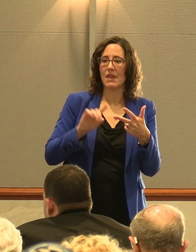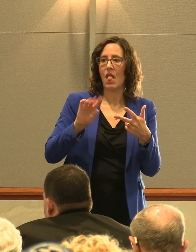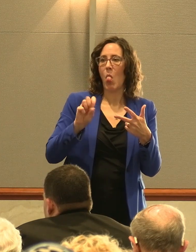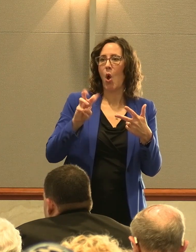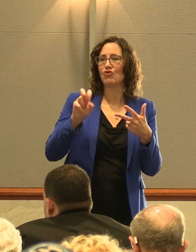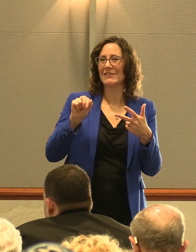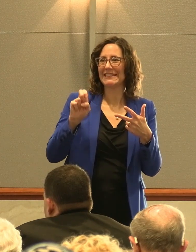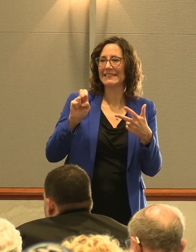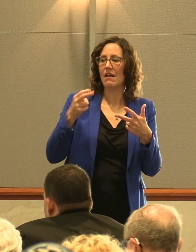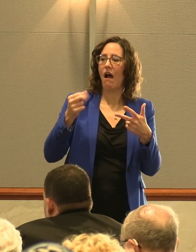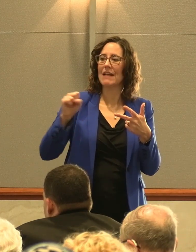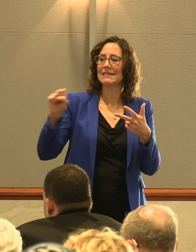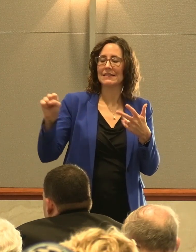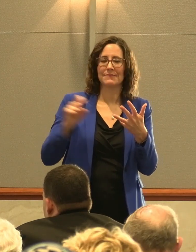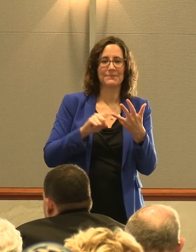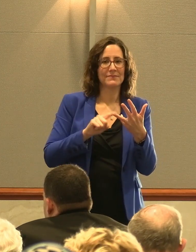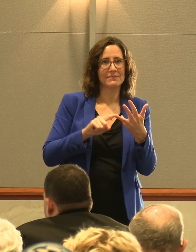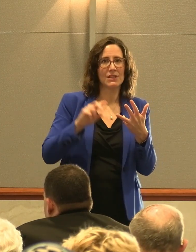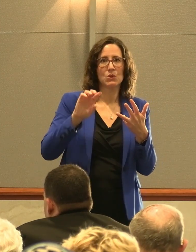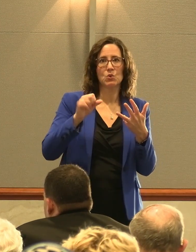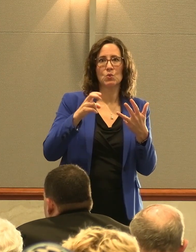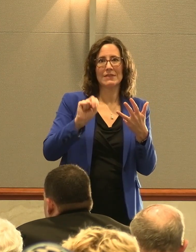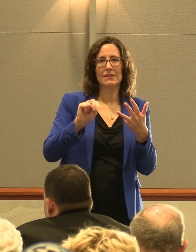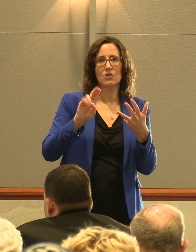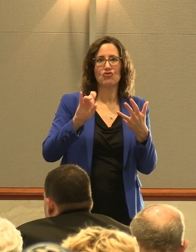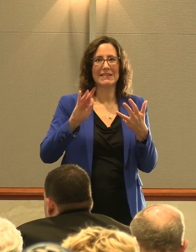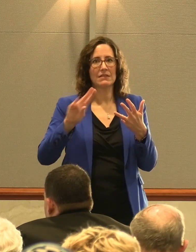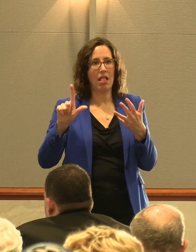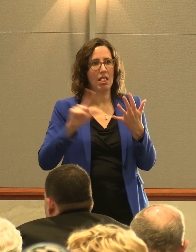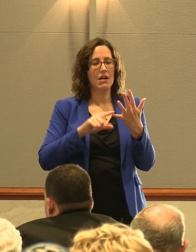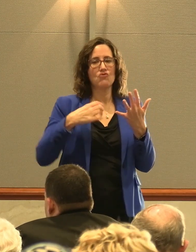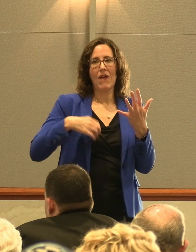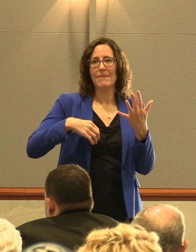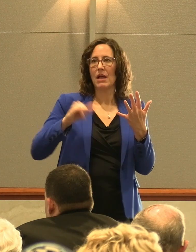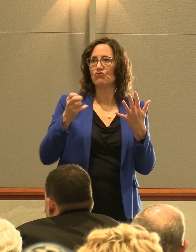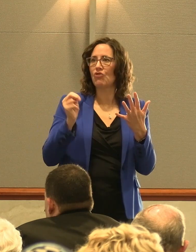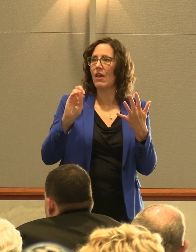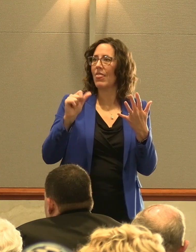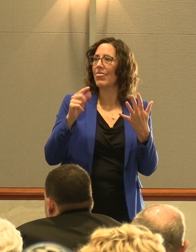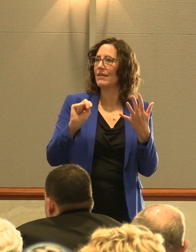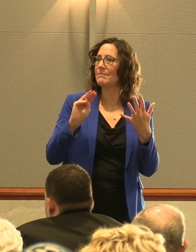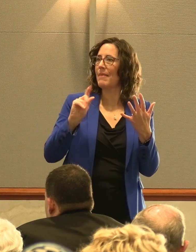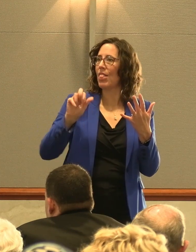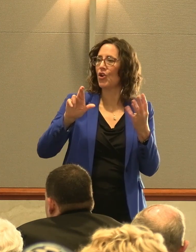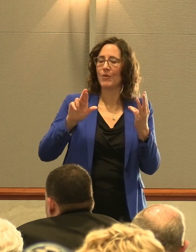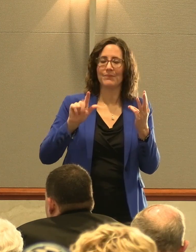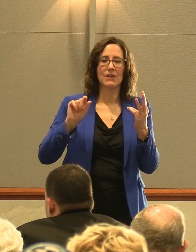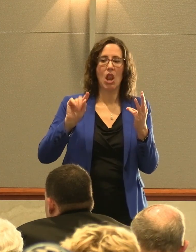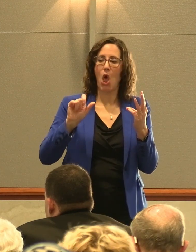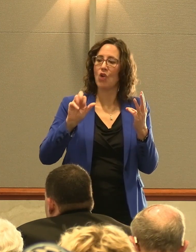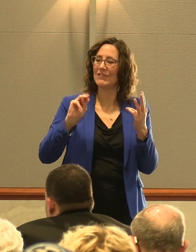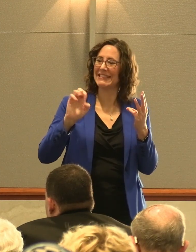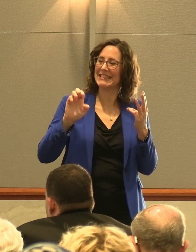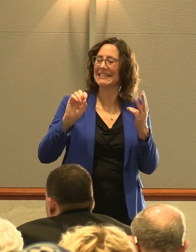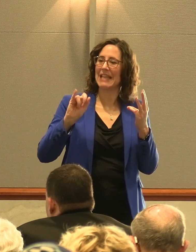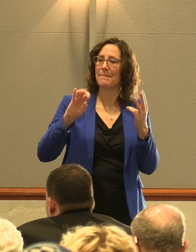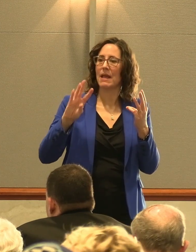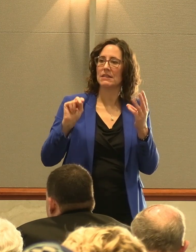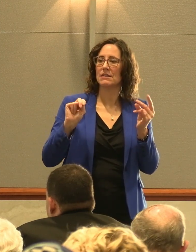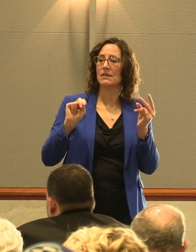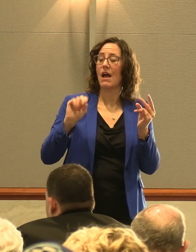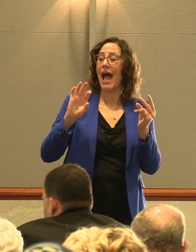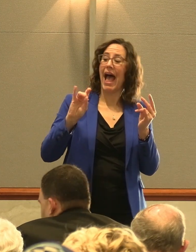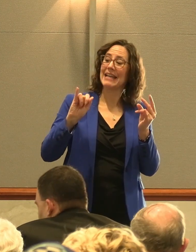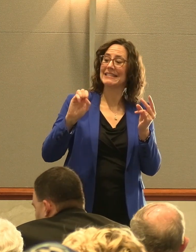Lawrence Haas, Susan Crystal, Rabbi Jonathan Miller, Lawrence Sidman, Isaac